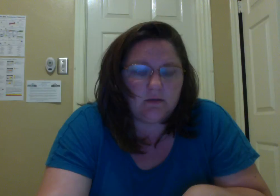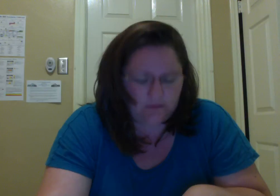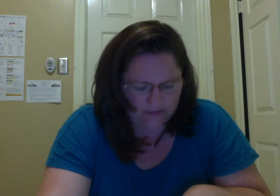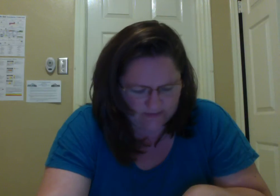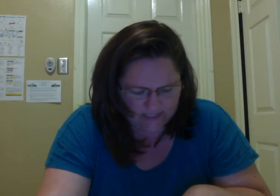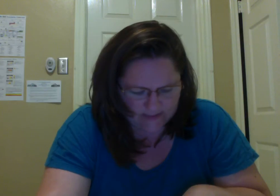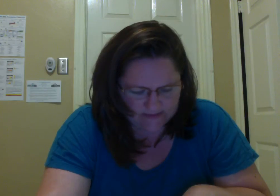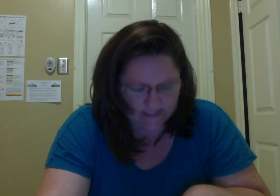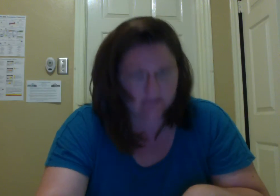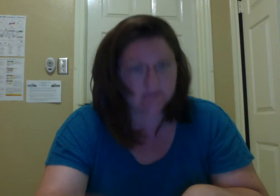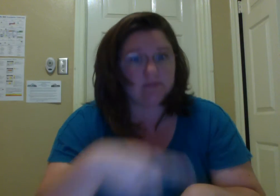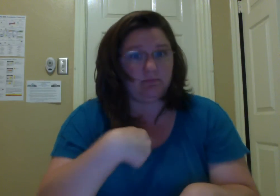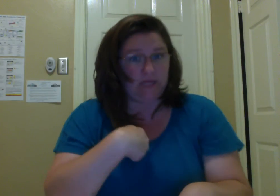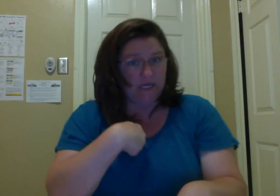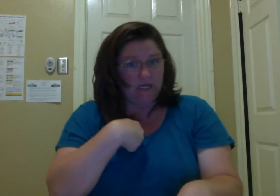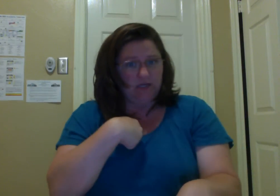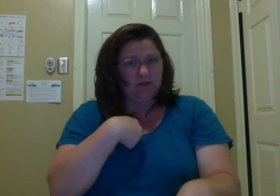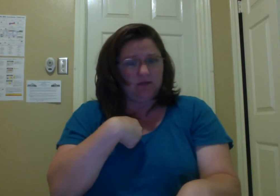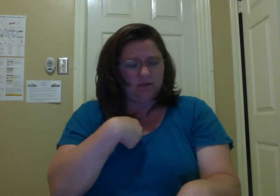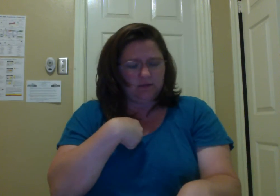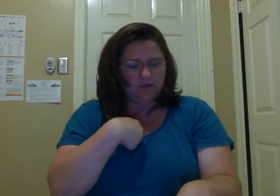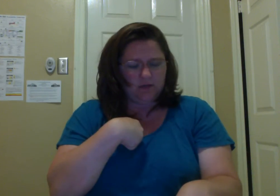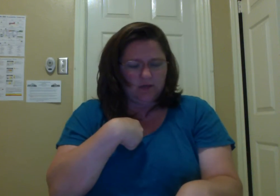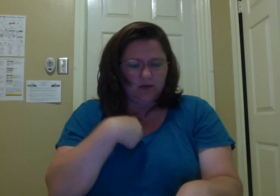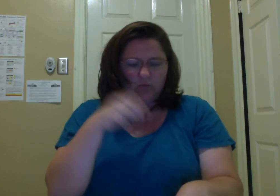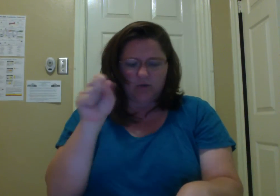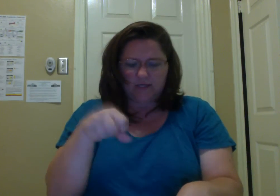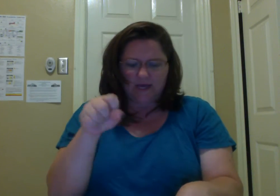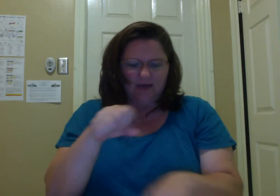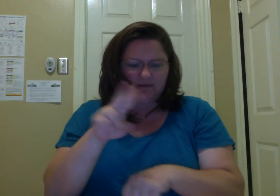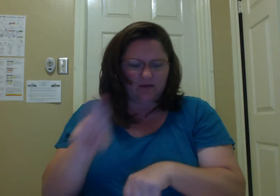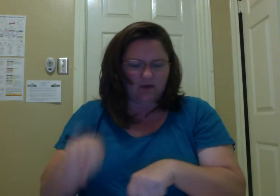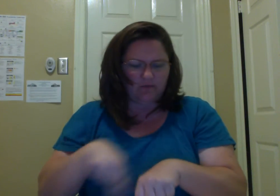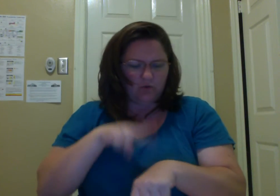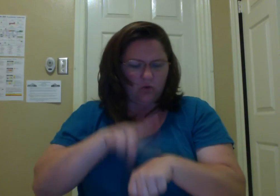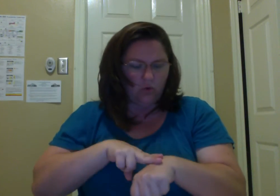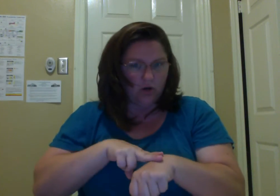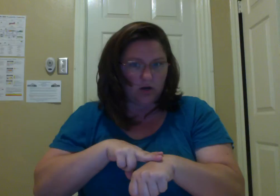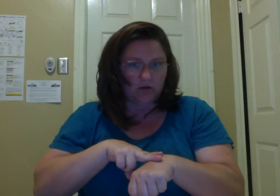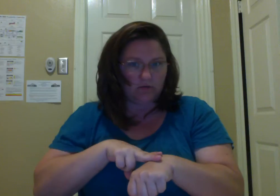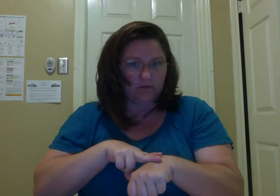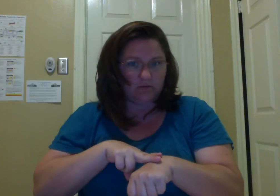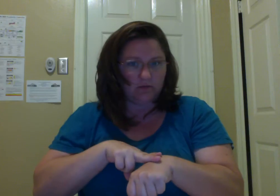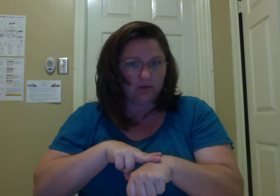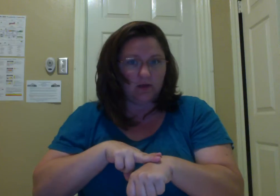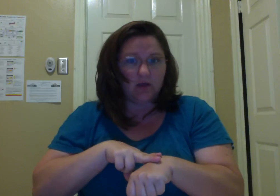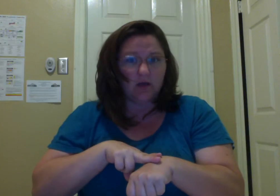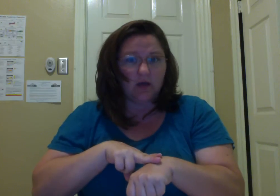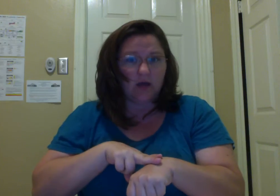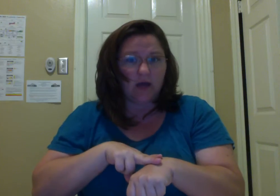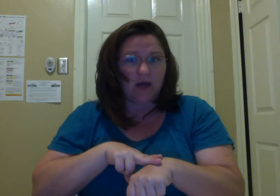Then Dan says, me? Well, yes, of course. I